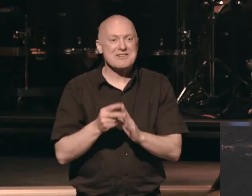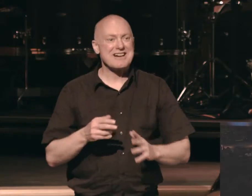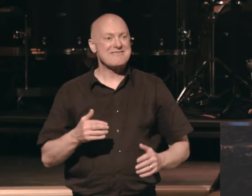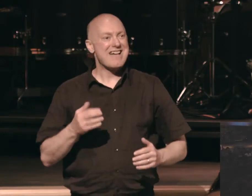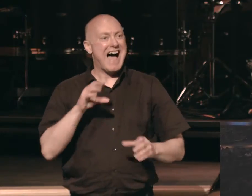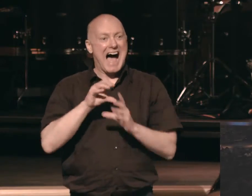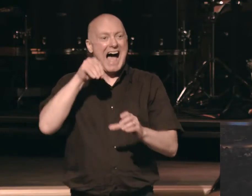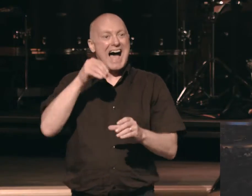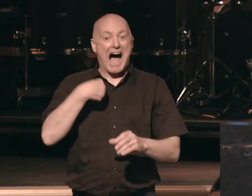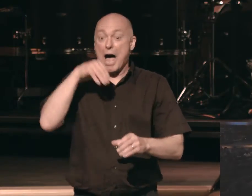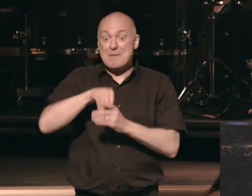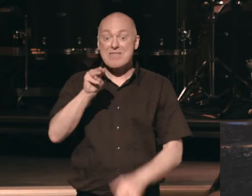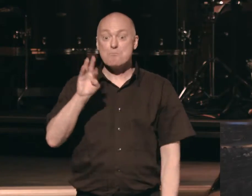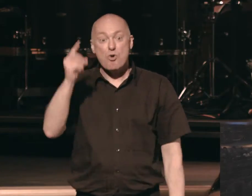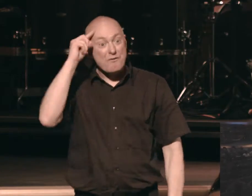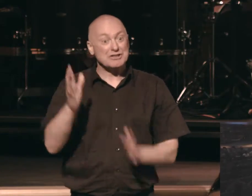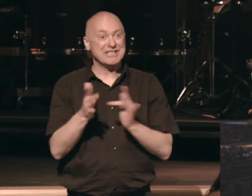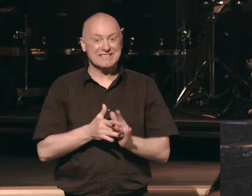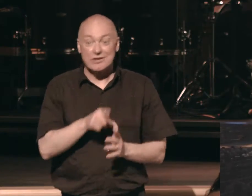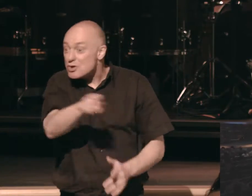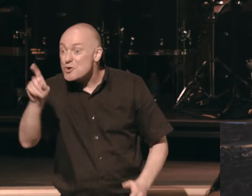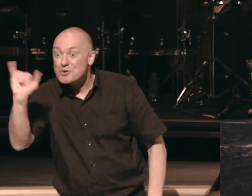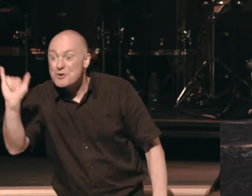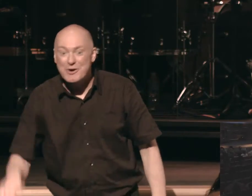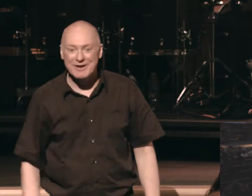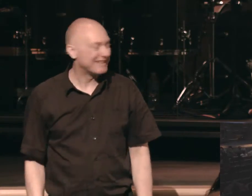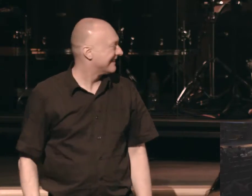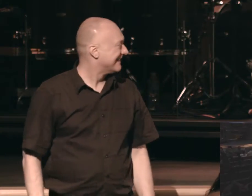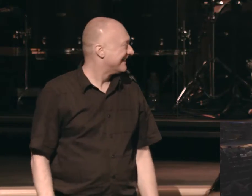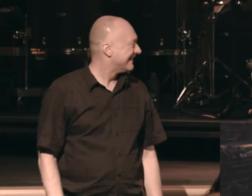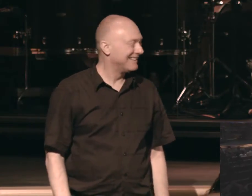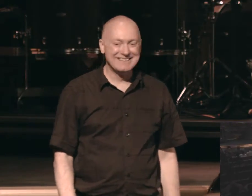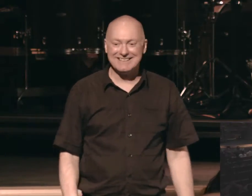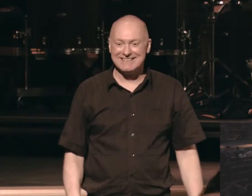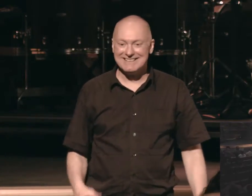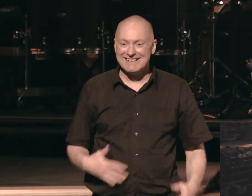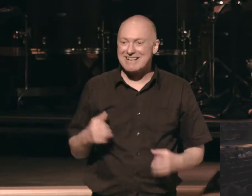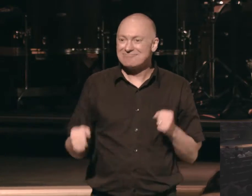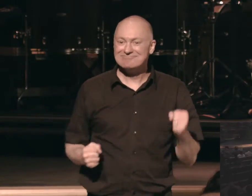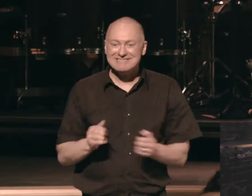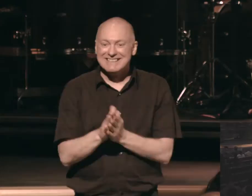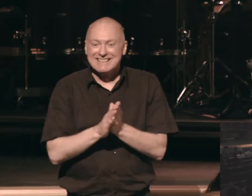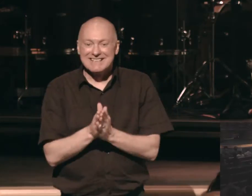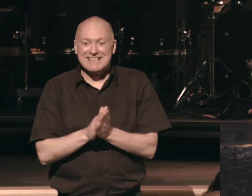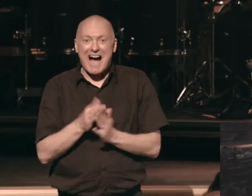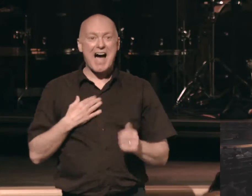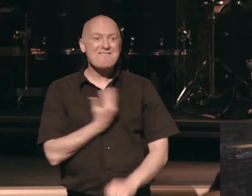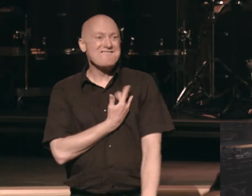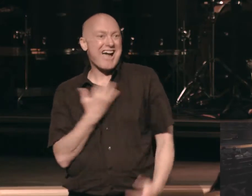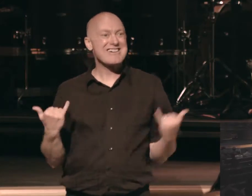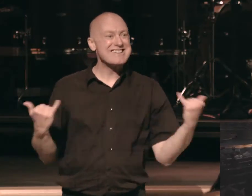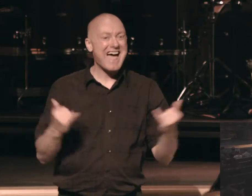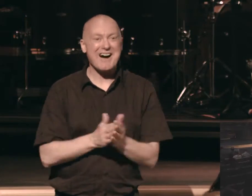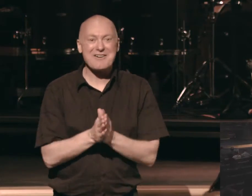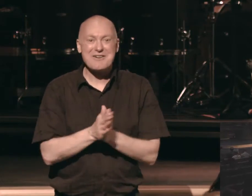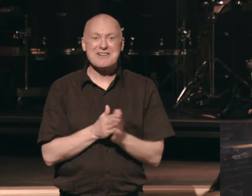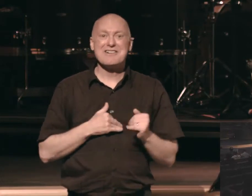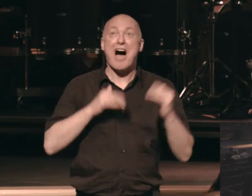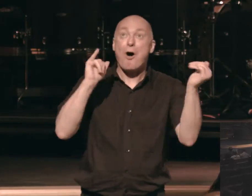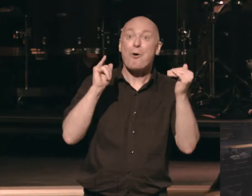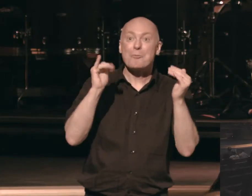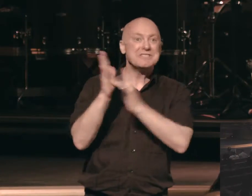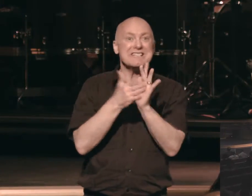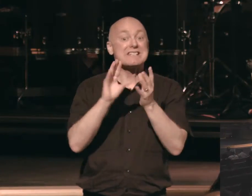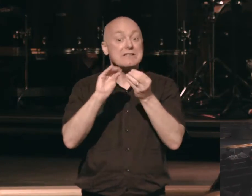That little video puts me in the mood for Jesus, so I'm not sure about you. The last service, I kind of came up doing a little bit of this. I don't know why I was, but I kind of get fired up